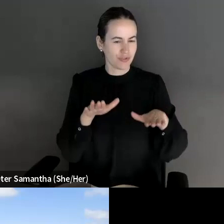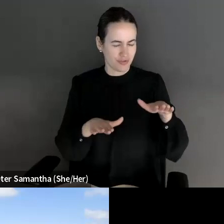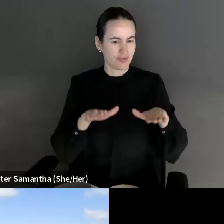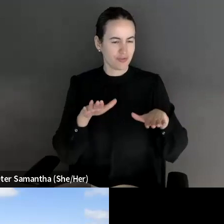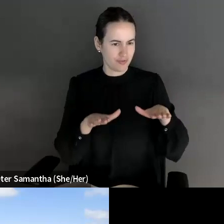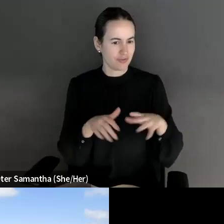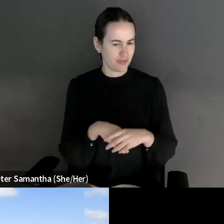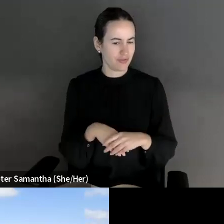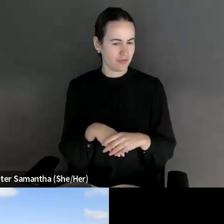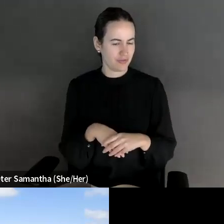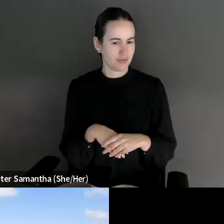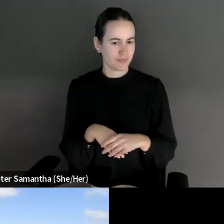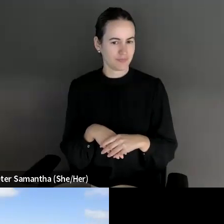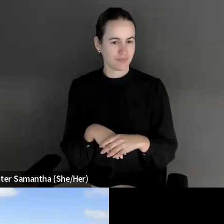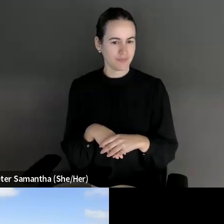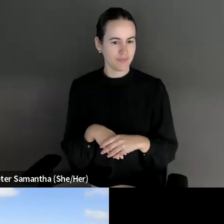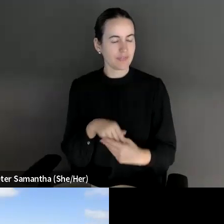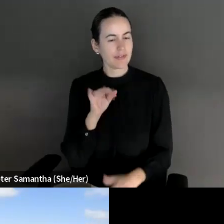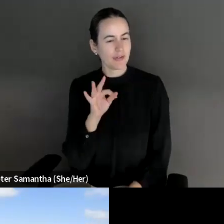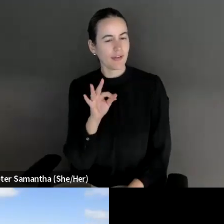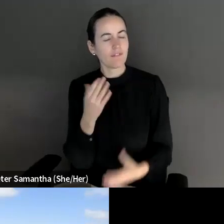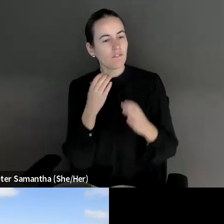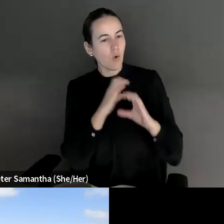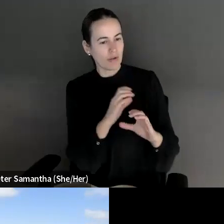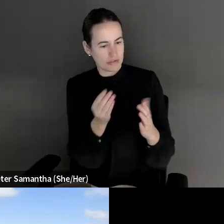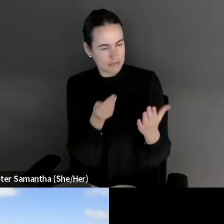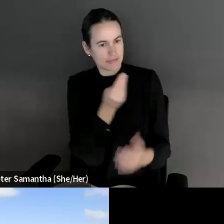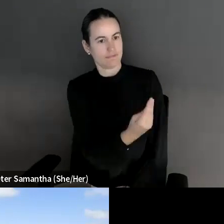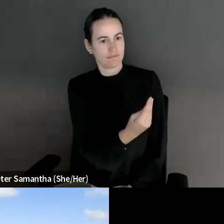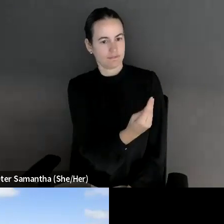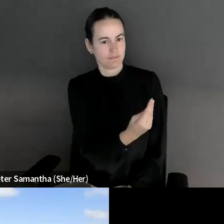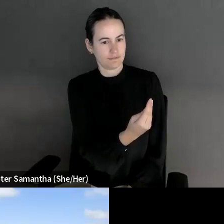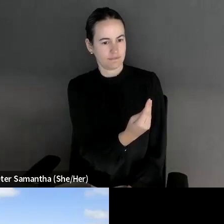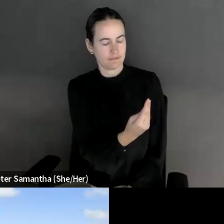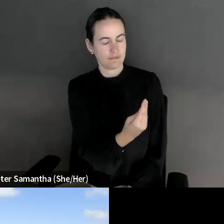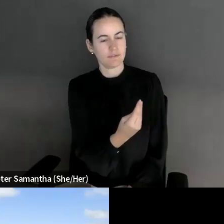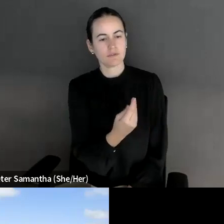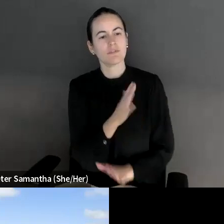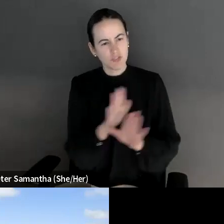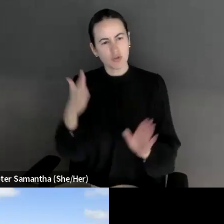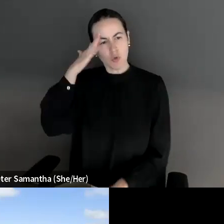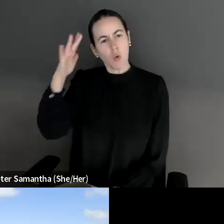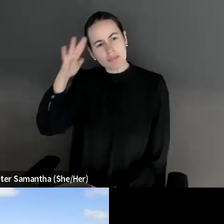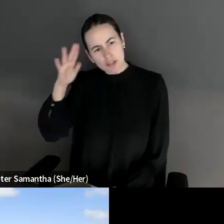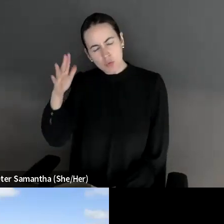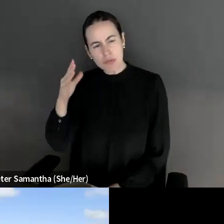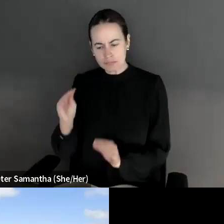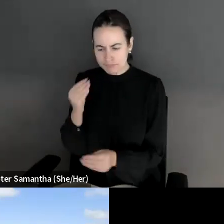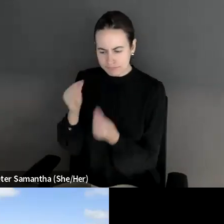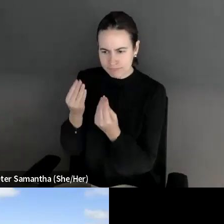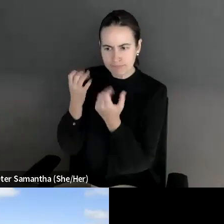when you have them focus on things that we know from theory and things that we found in